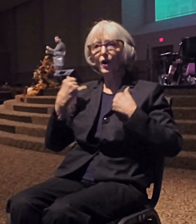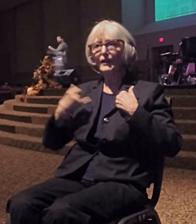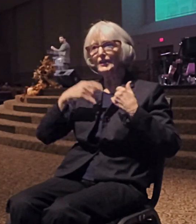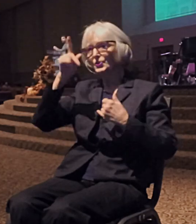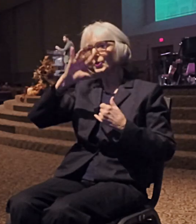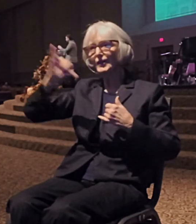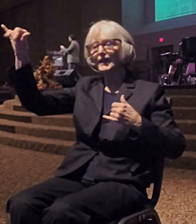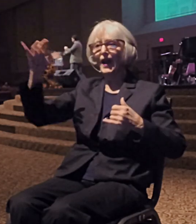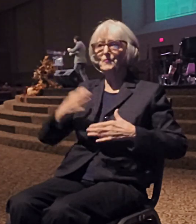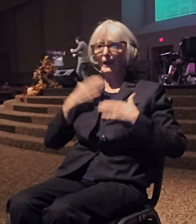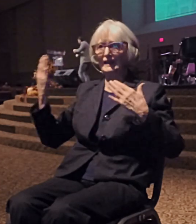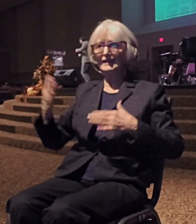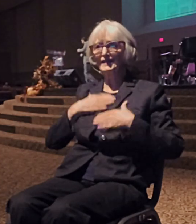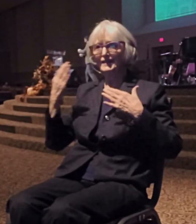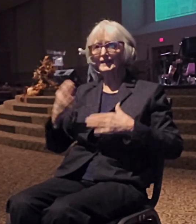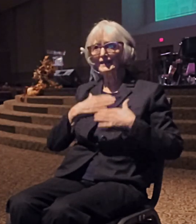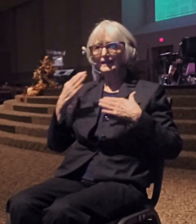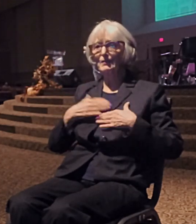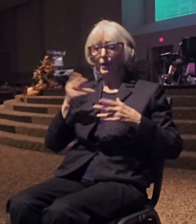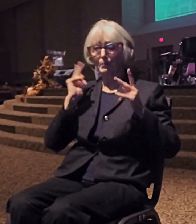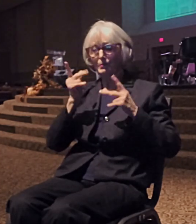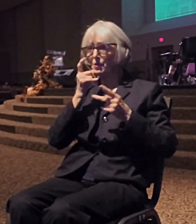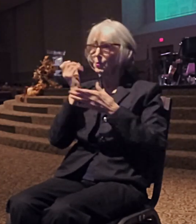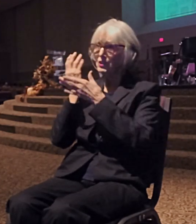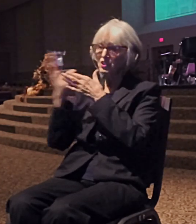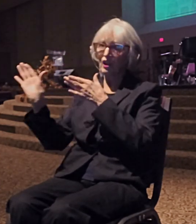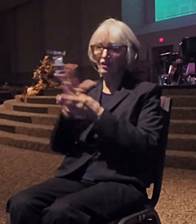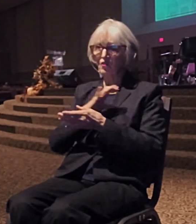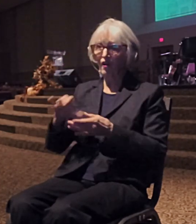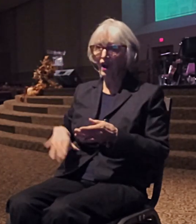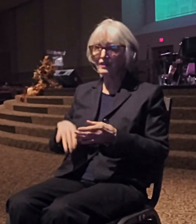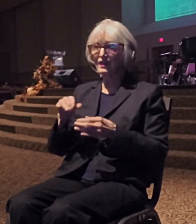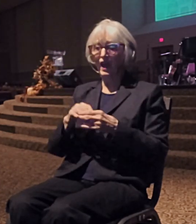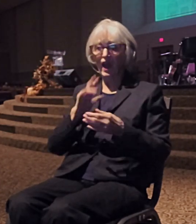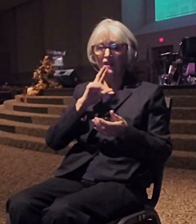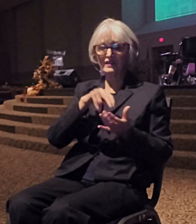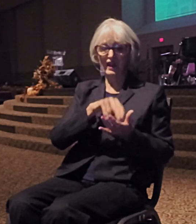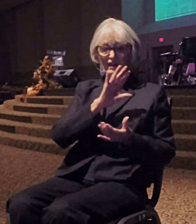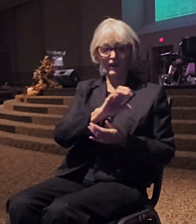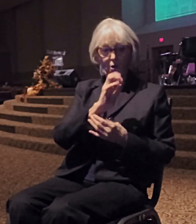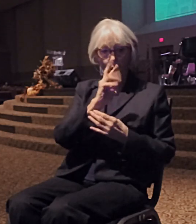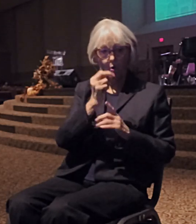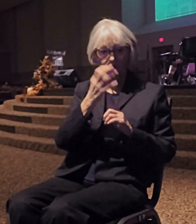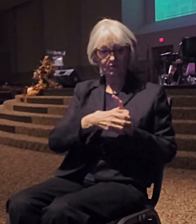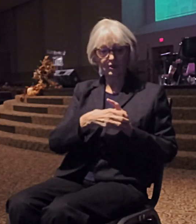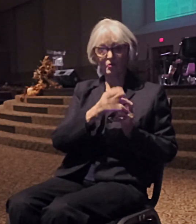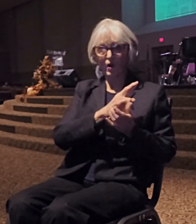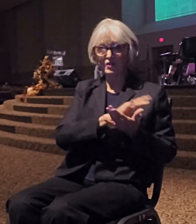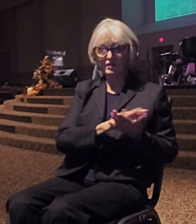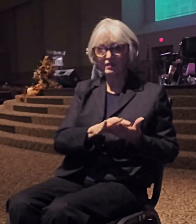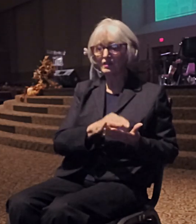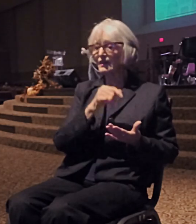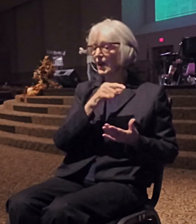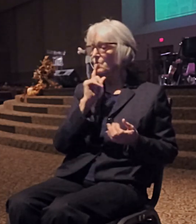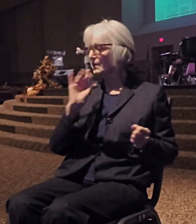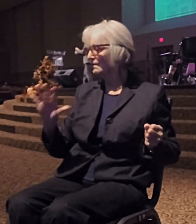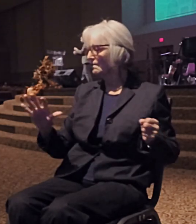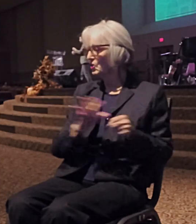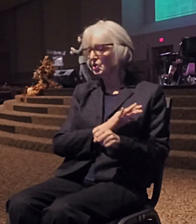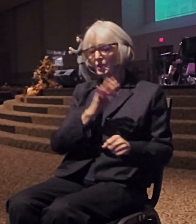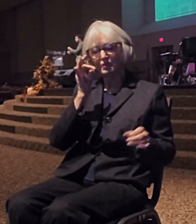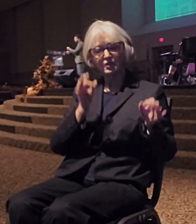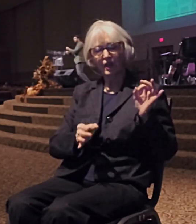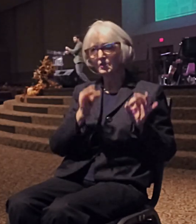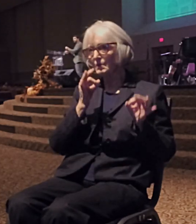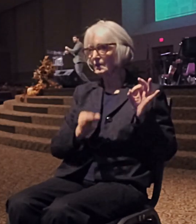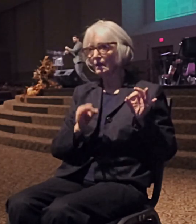bliss. For those who have rejected Christ and stand in their own righteousness, that proper alignment will be to bear the full justice of their